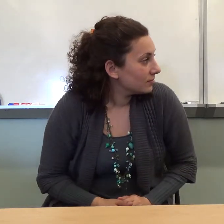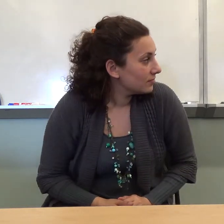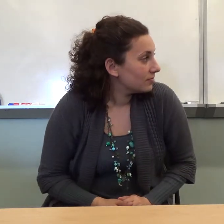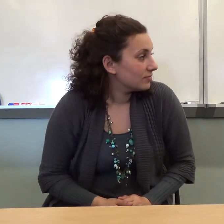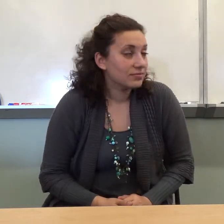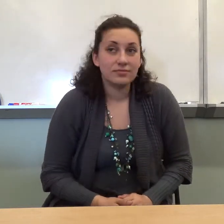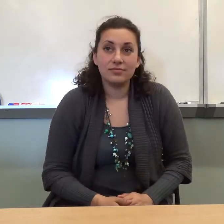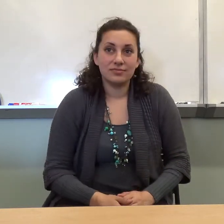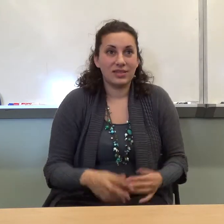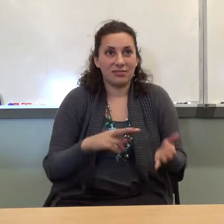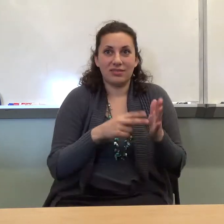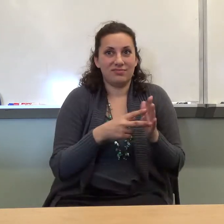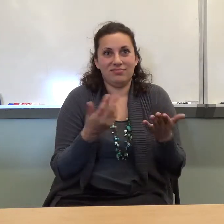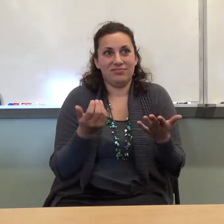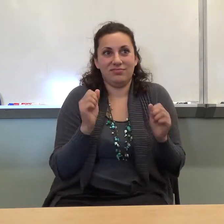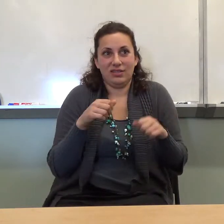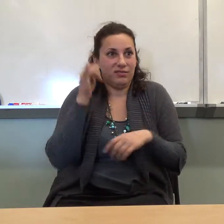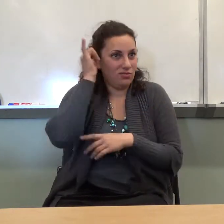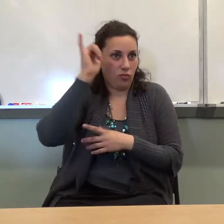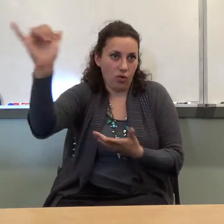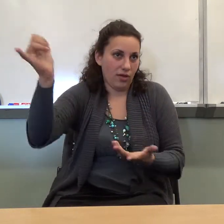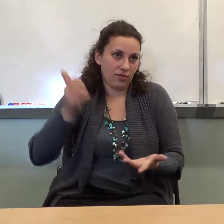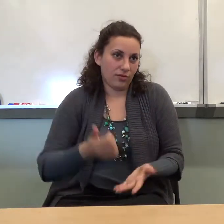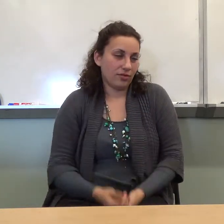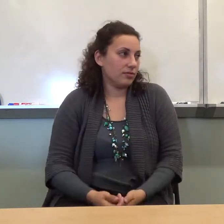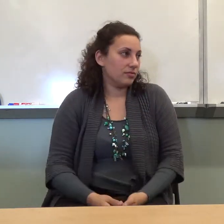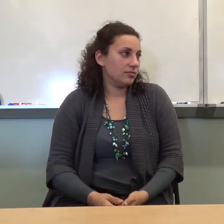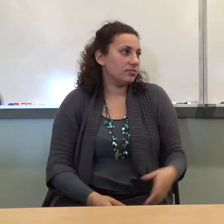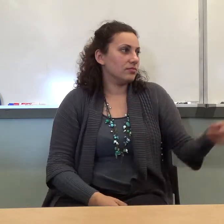Okay. I mean, that's so it. What I have no more patience. Where do you get the 9 from? Yeah,